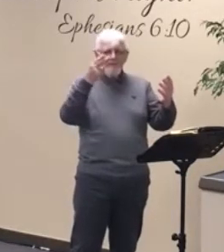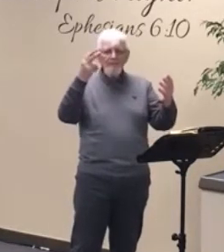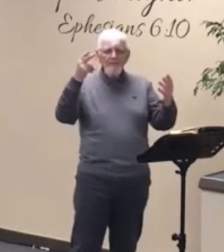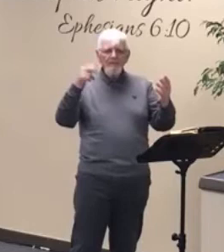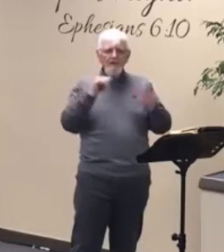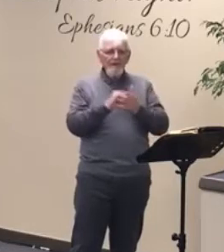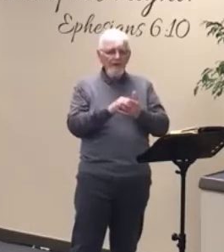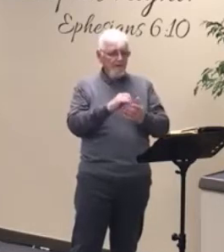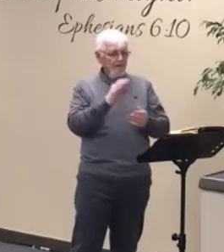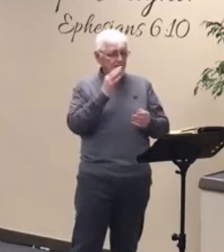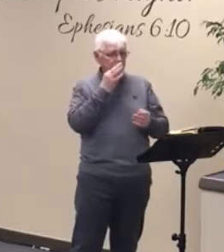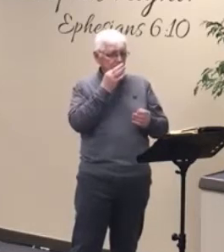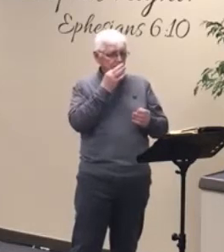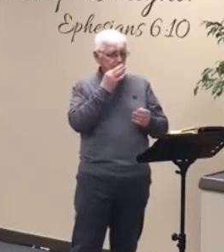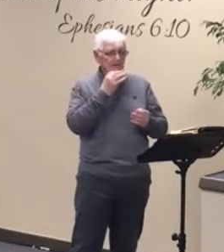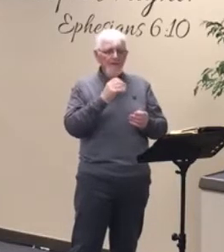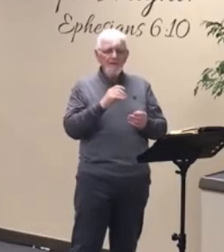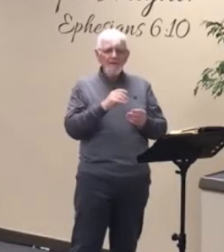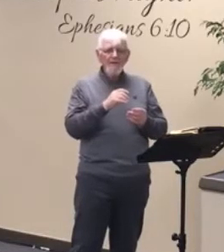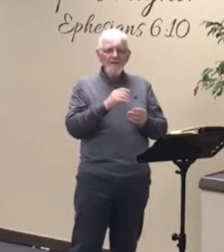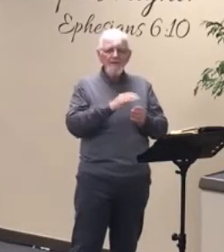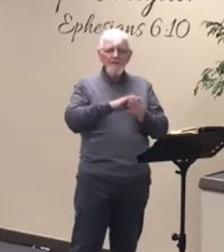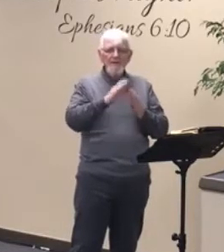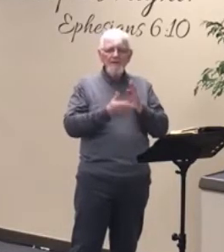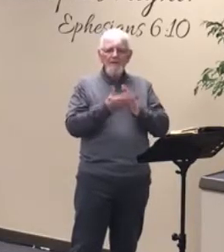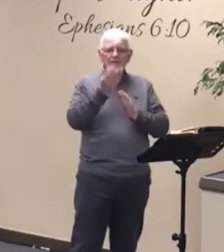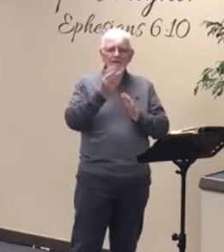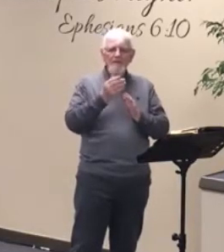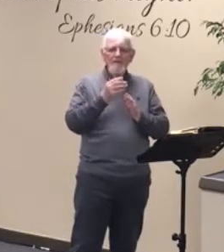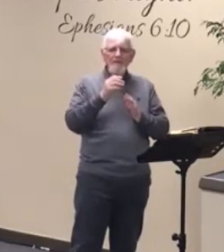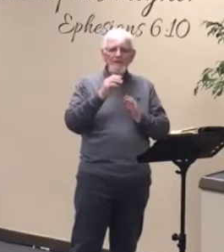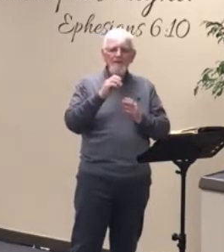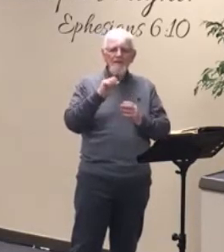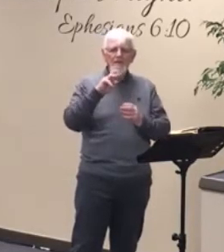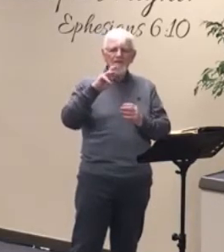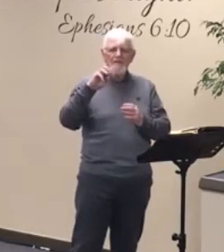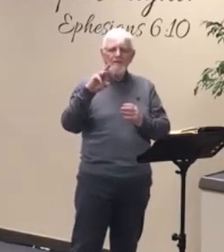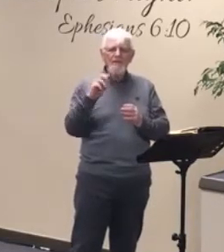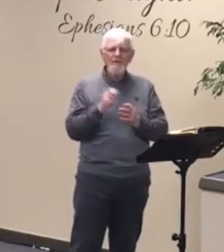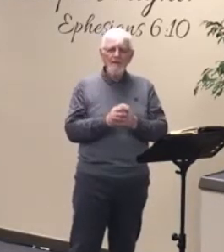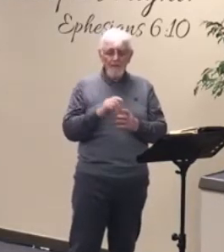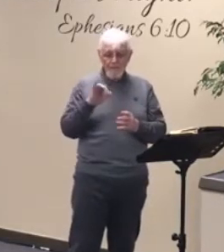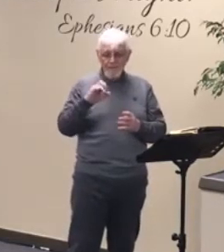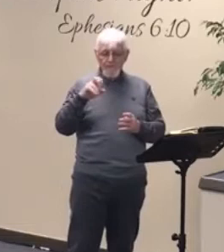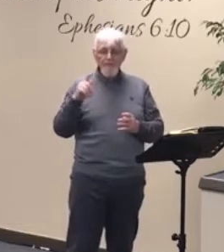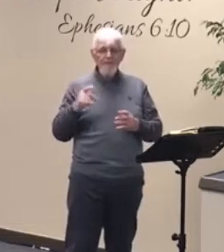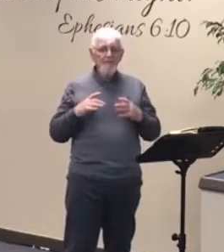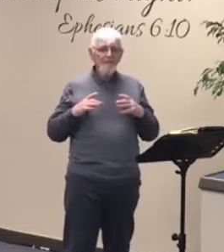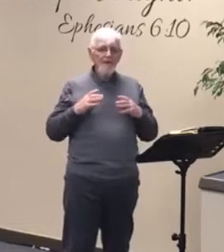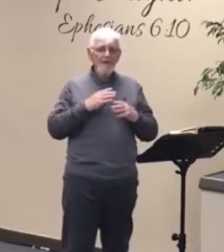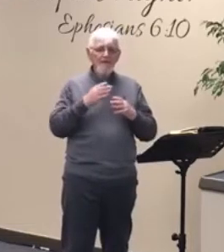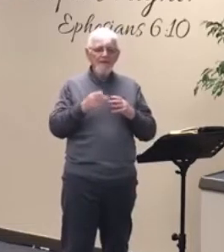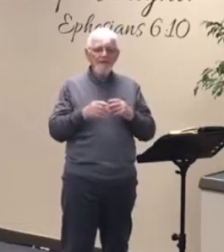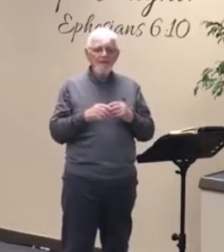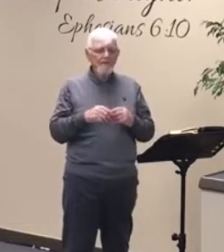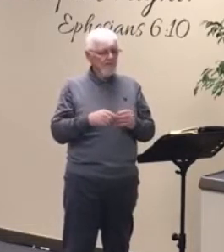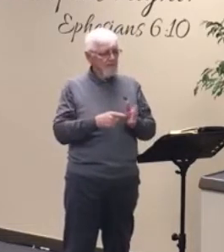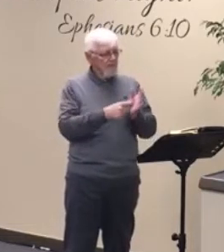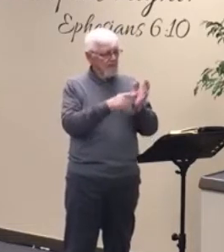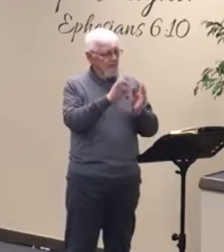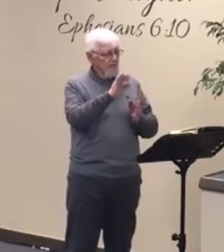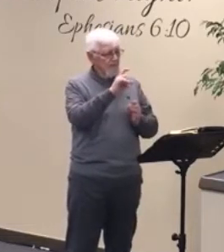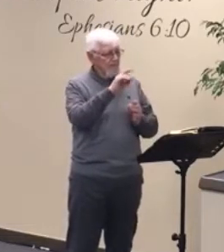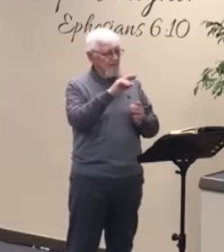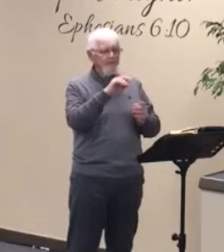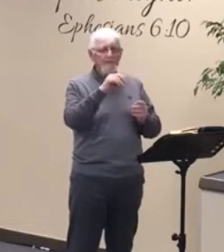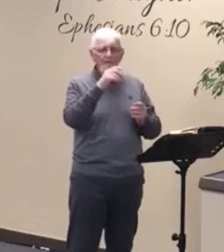That favoritism is a double-edged sword. In Joseph's case, it worked out really well in the end. Joseph was shown favoritism by his